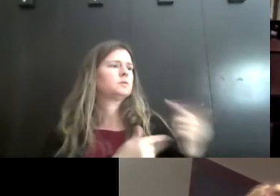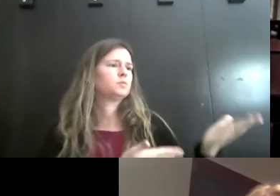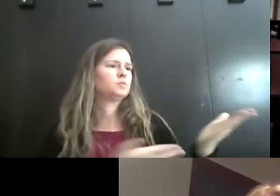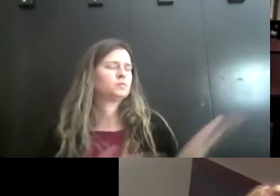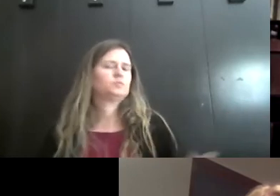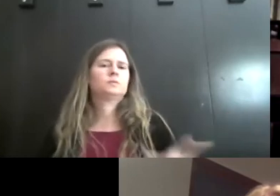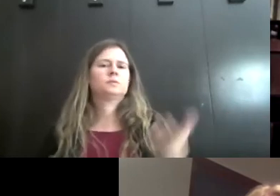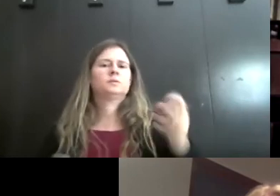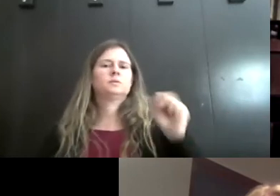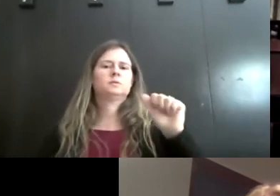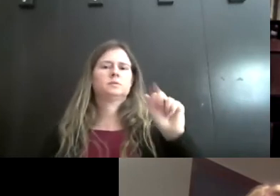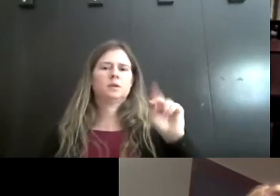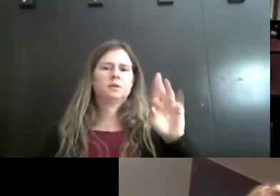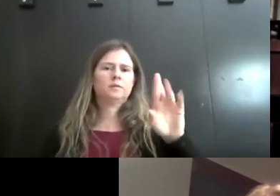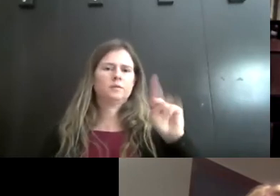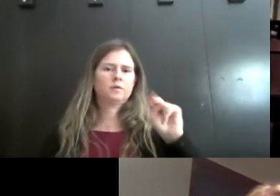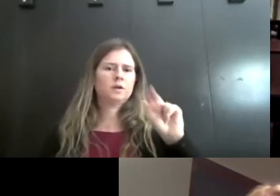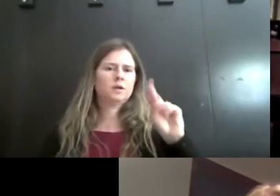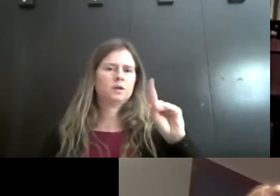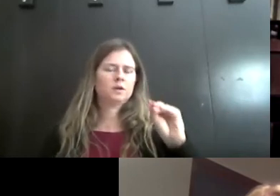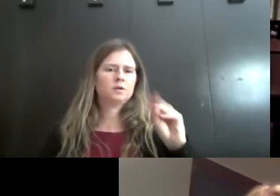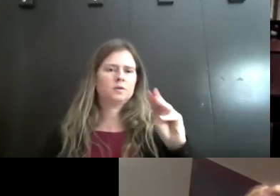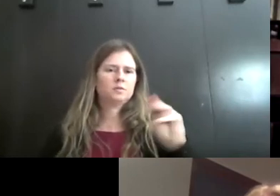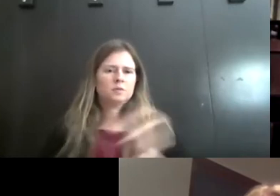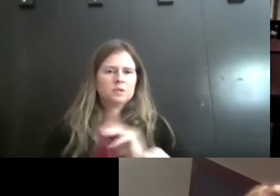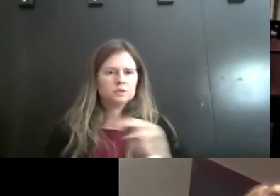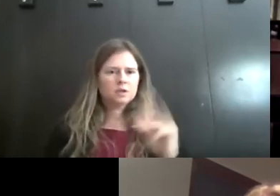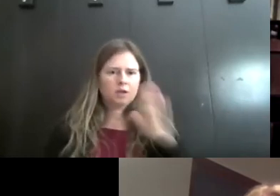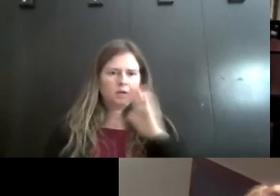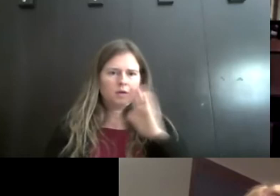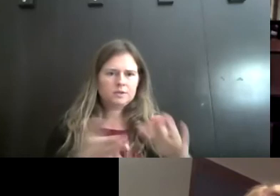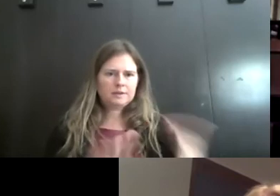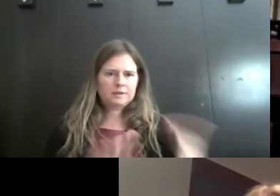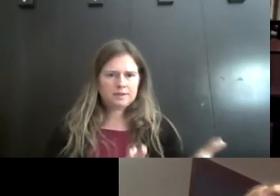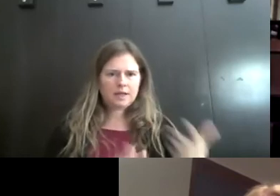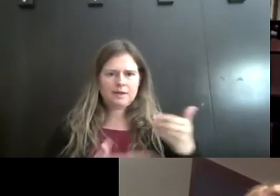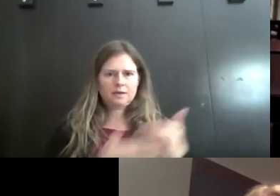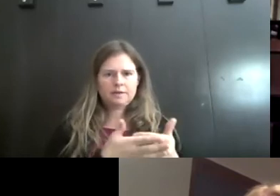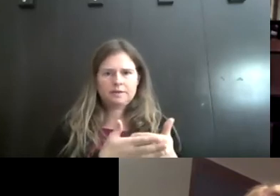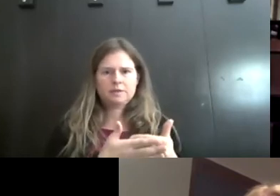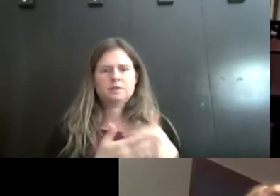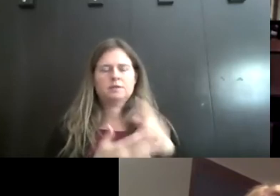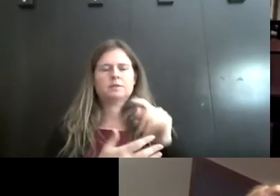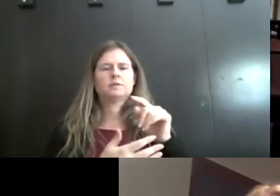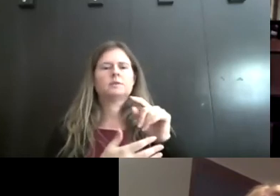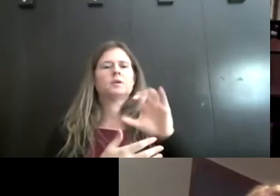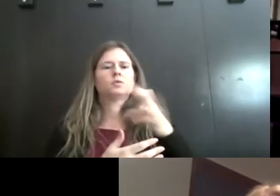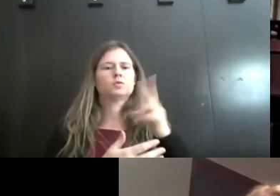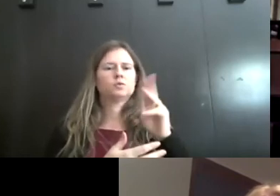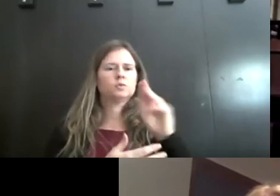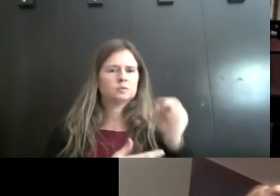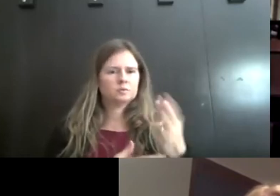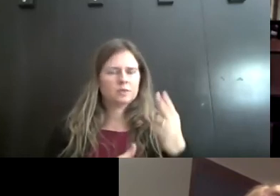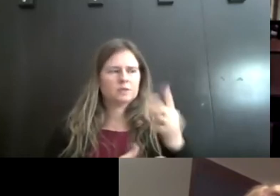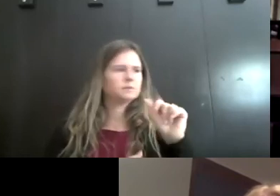Mission. And I'll die somewhere in Chumash or Tataviam territory because it's my home